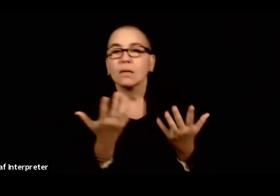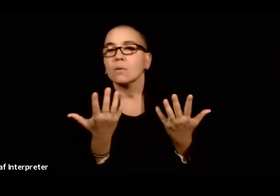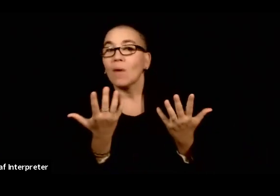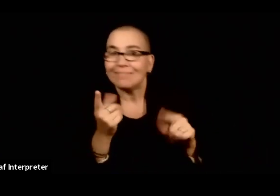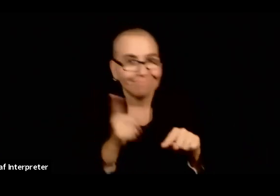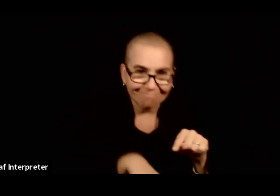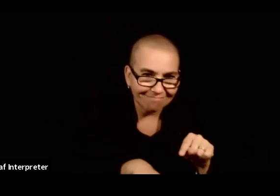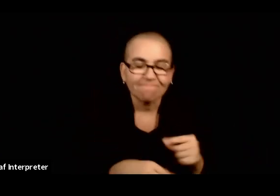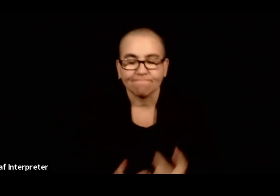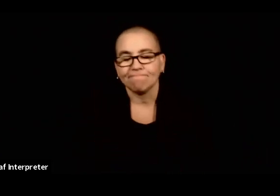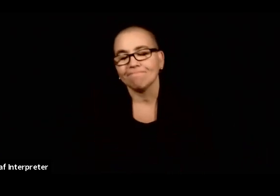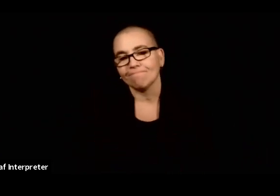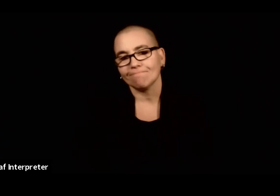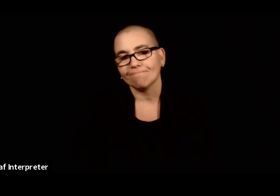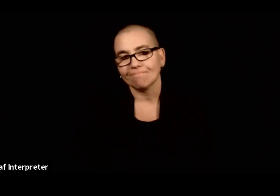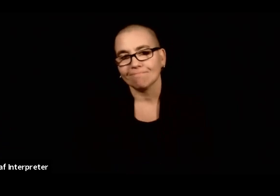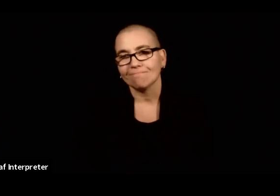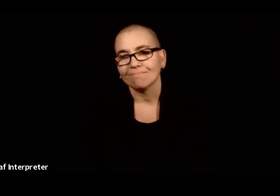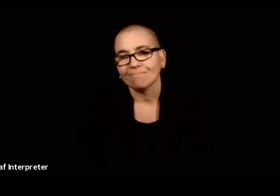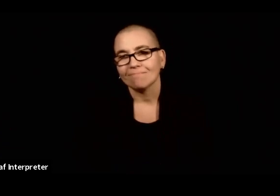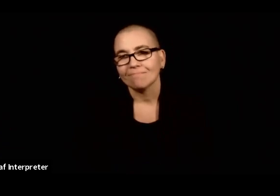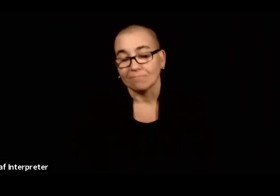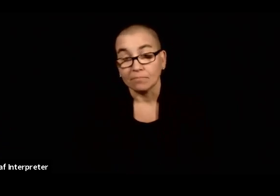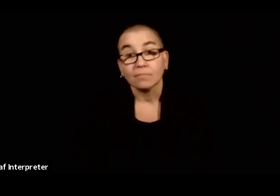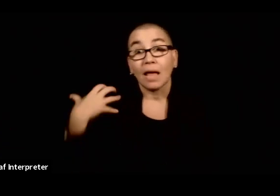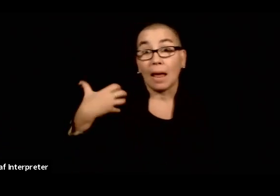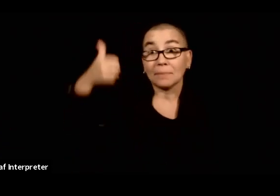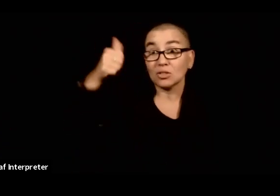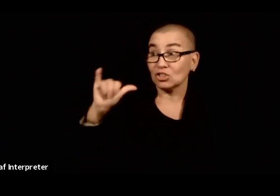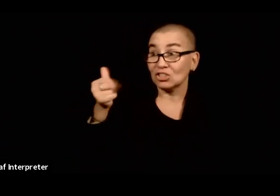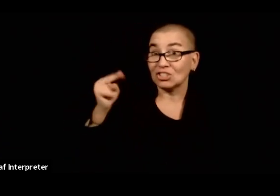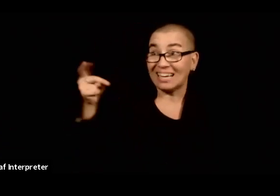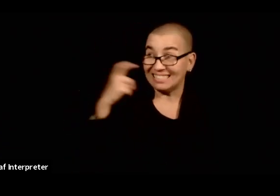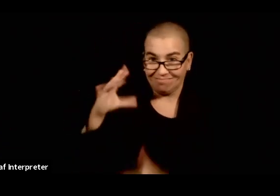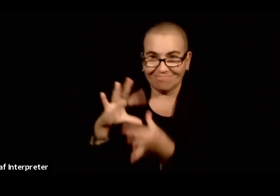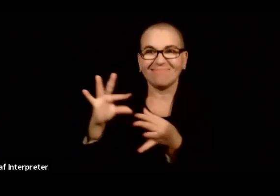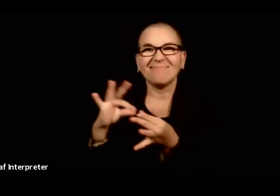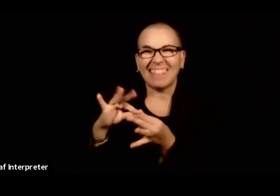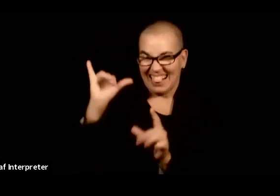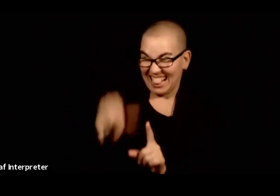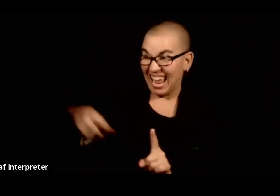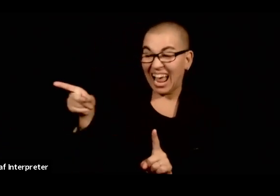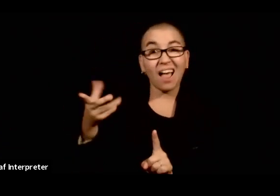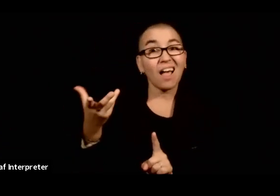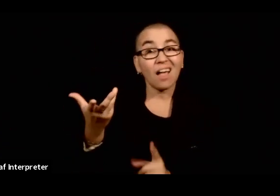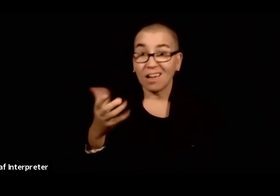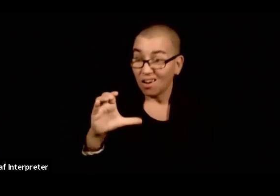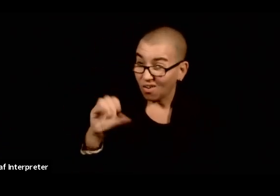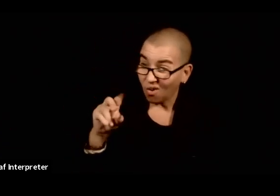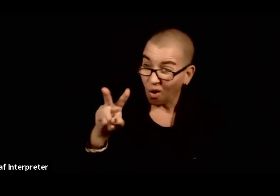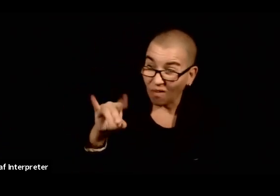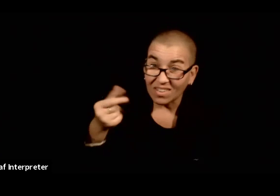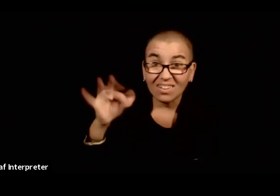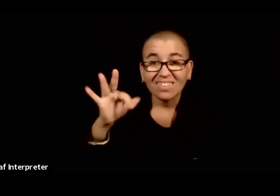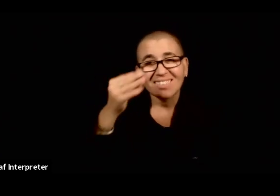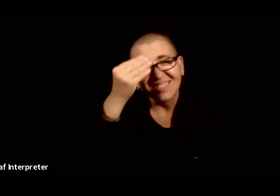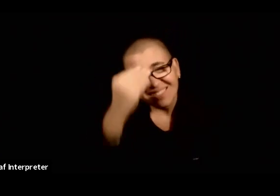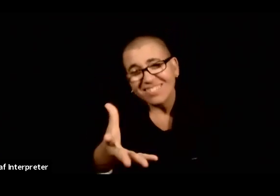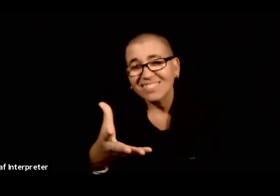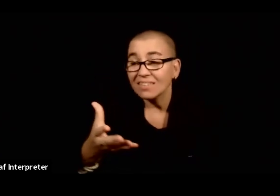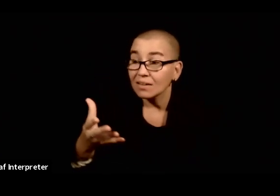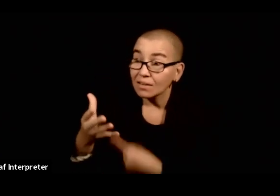As Commissioner Malcolm stated, COVID-19 is not going away anytime soon, and that means we need to be finding solutions that